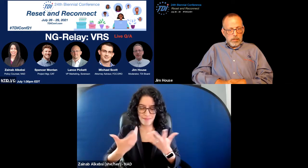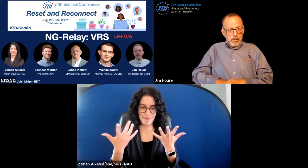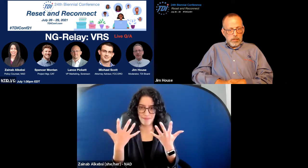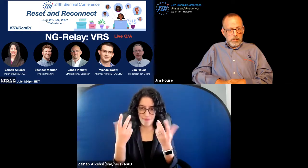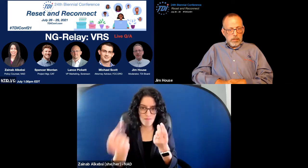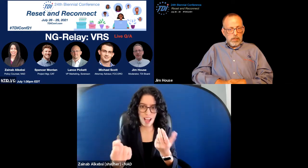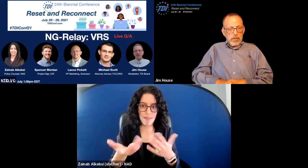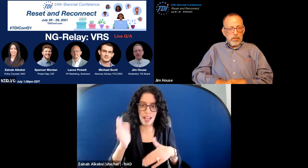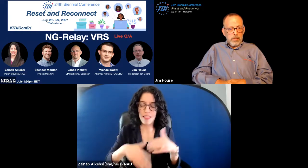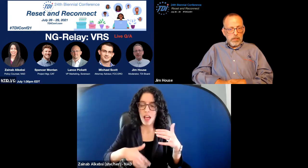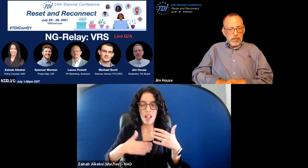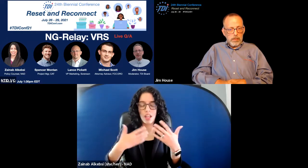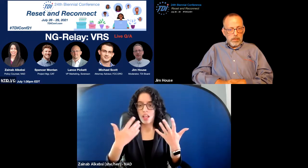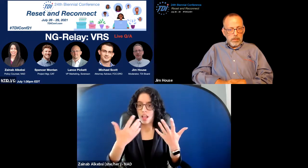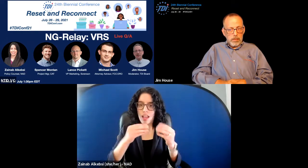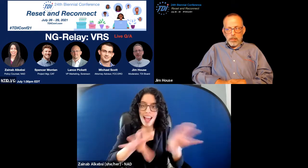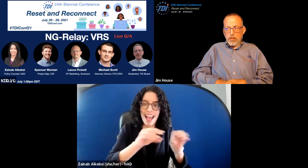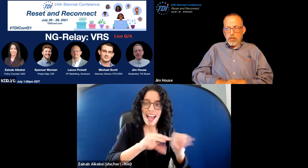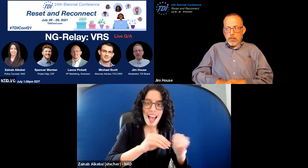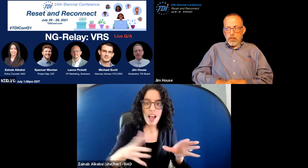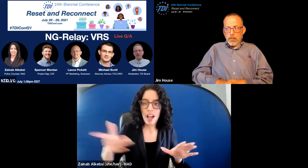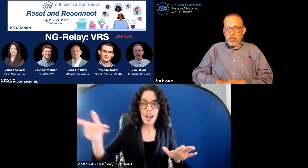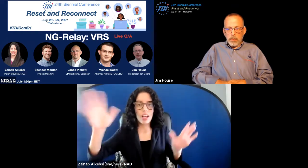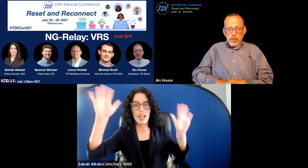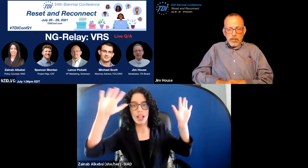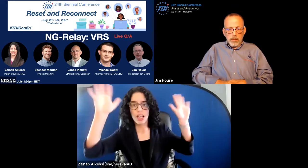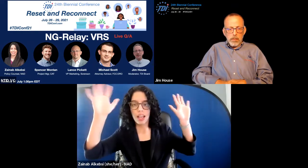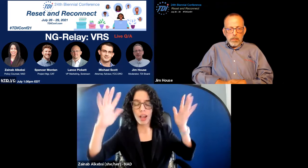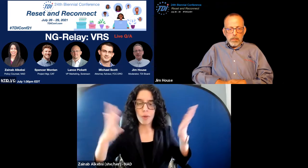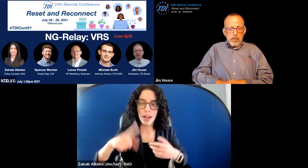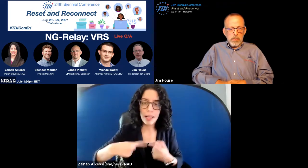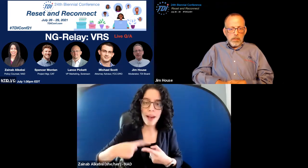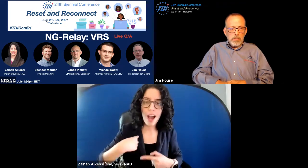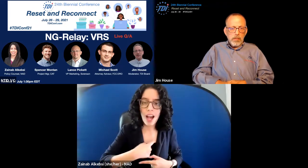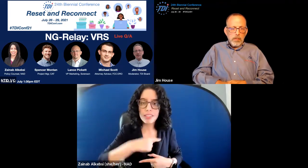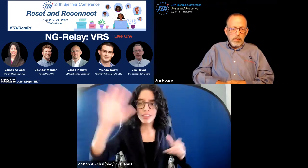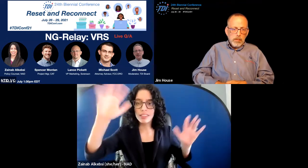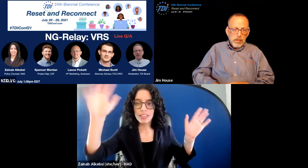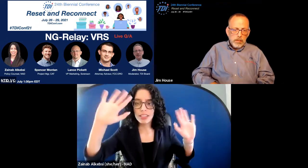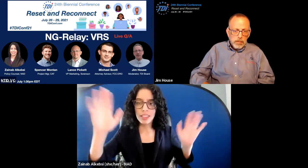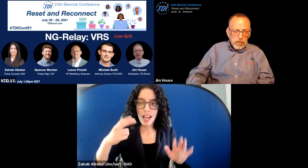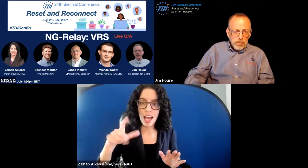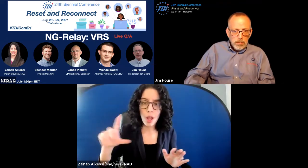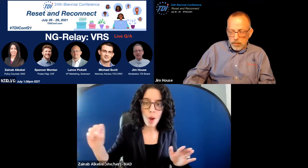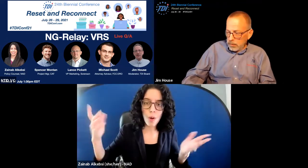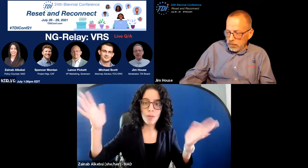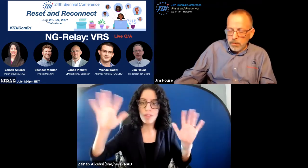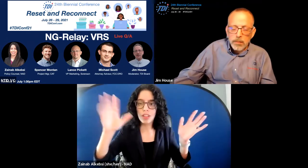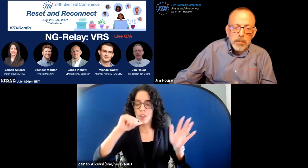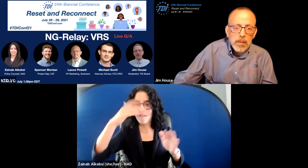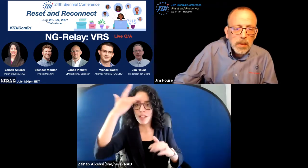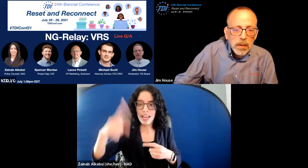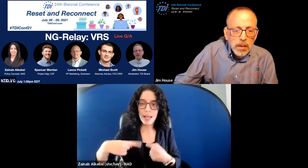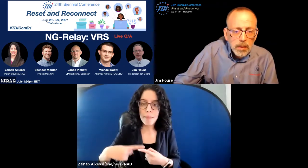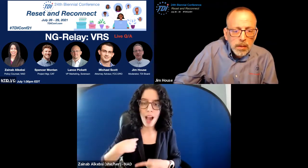And how we can integrate this and build all this in, rather than just waiting on, you know, waiting for things to be deployed, or, you know, hey, what